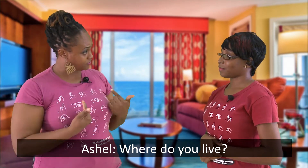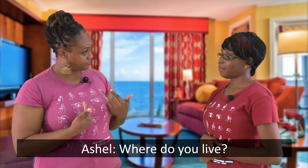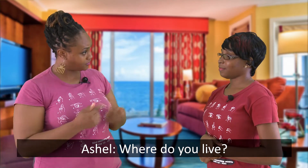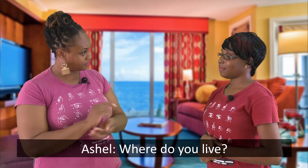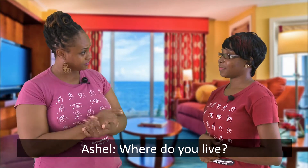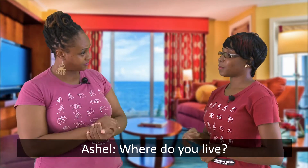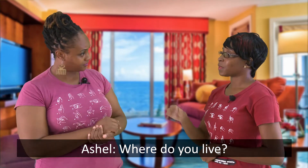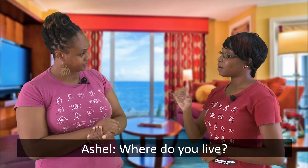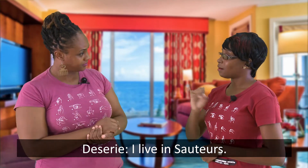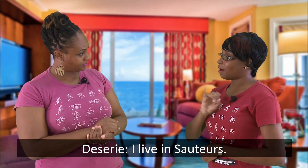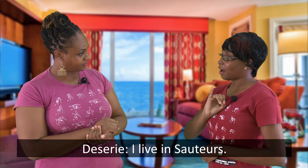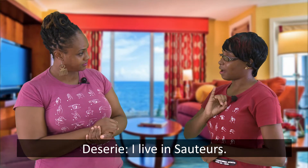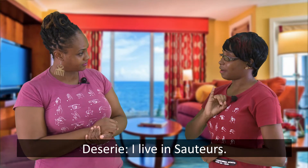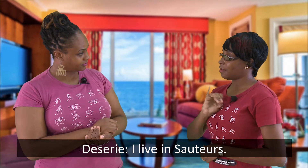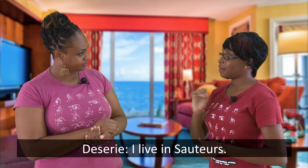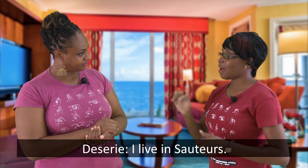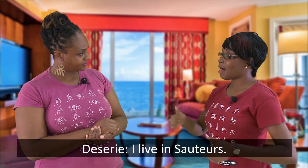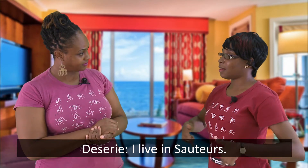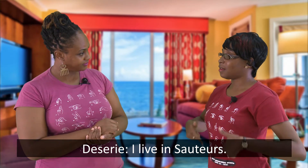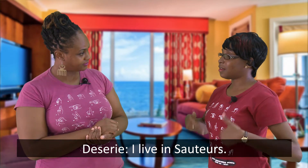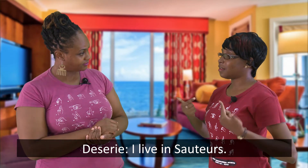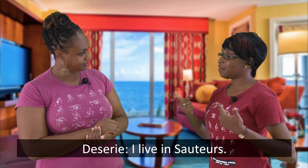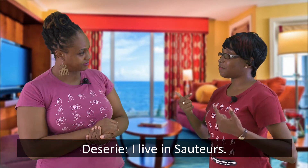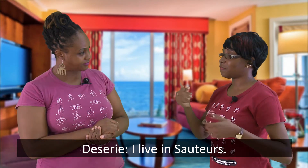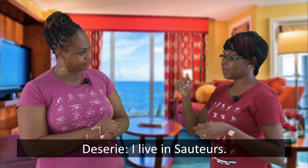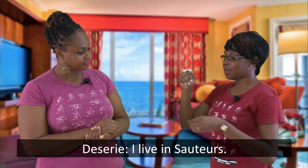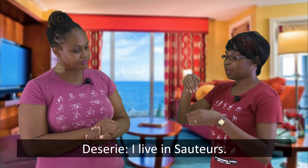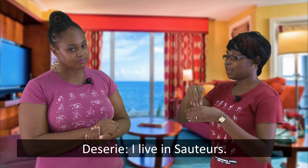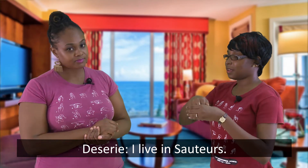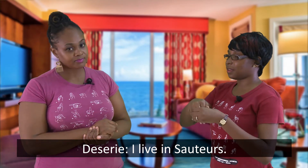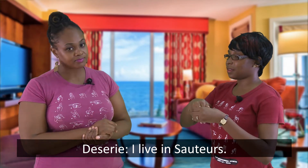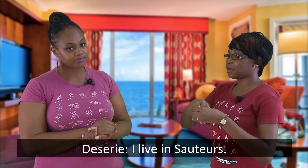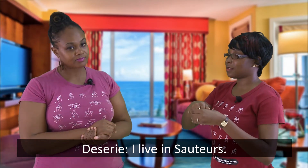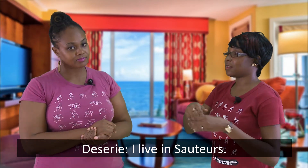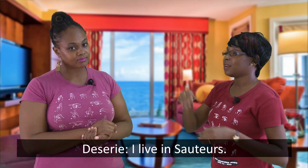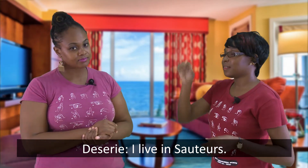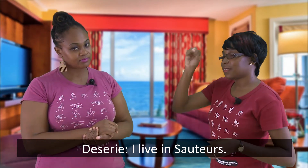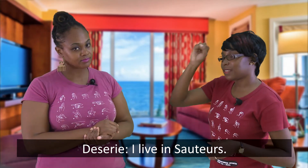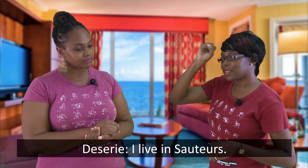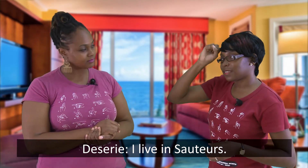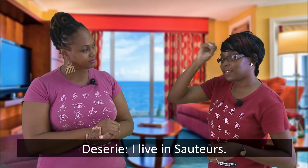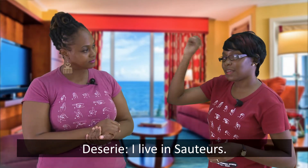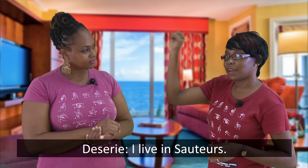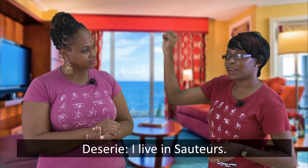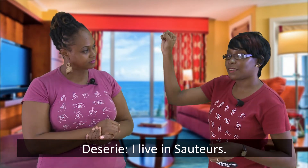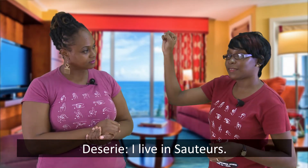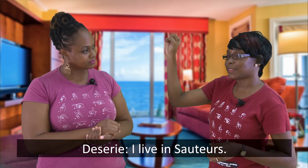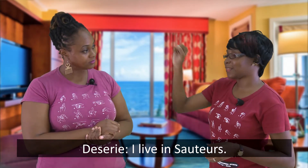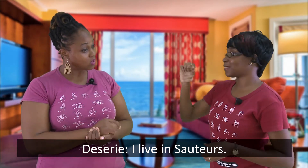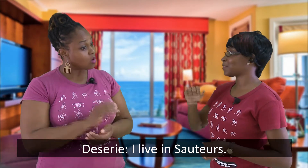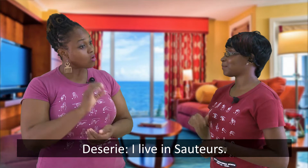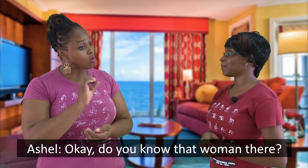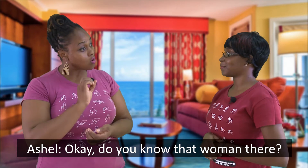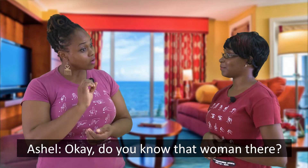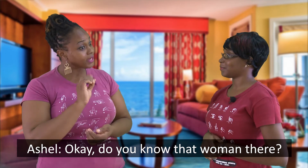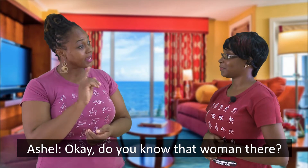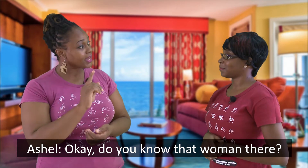I live in so tears okay